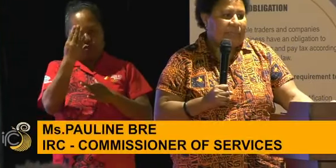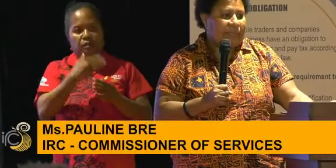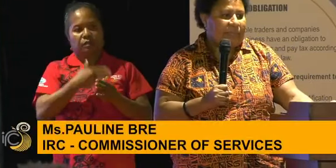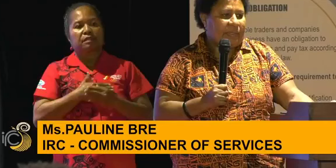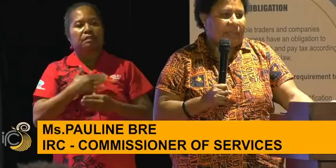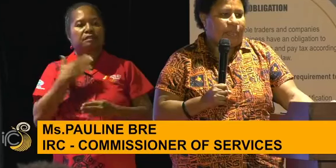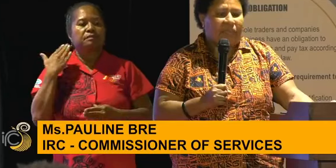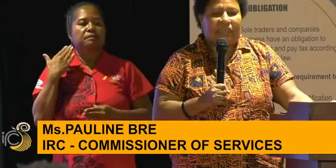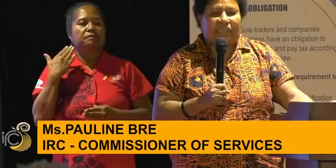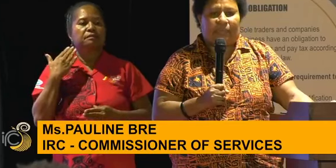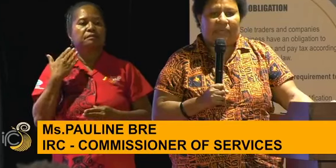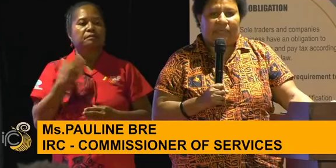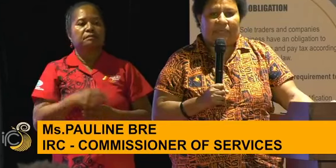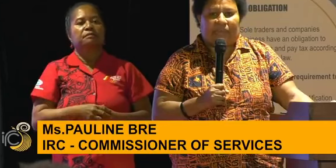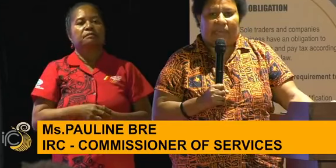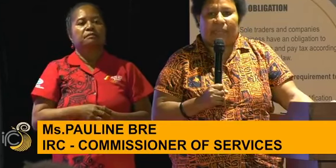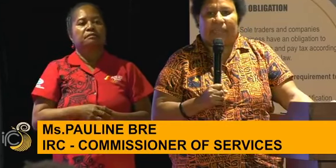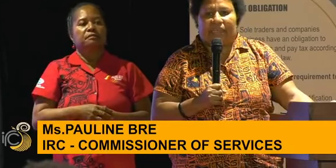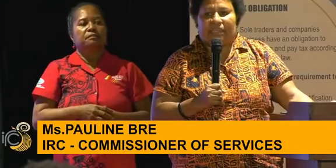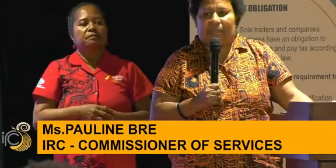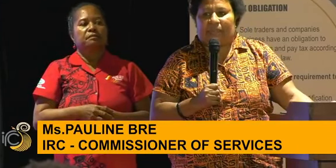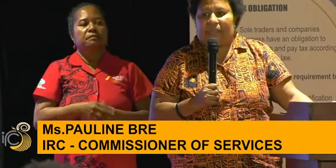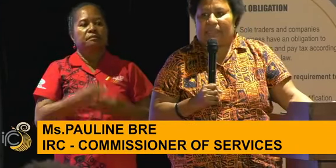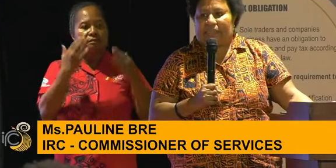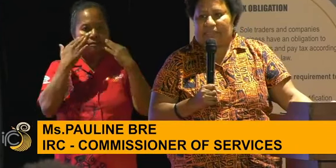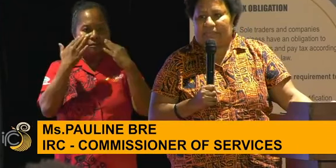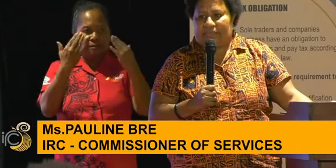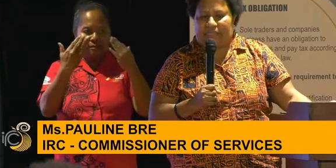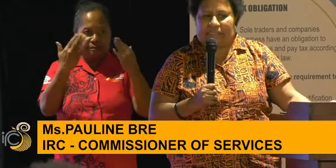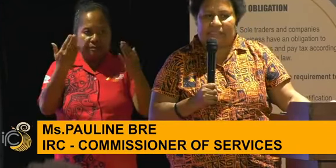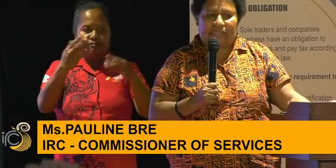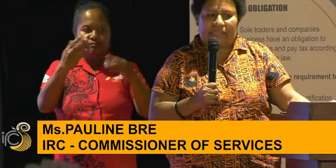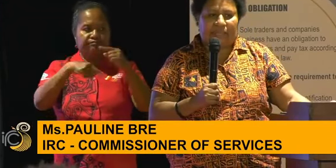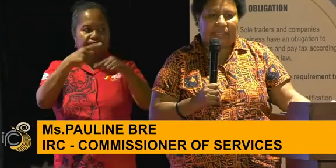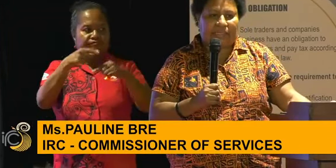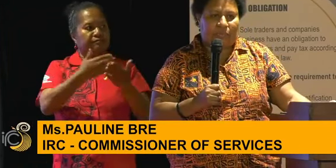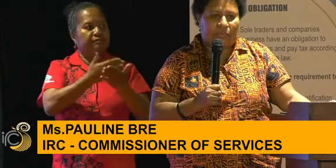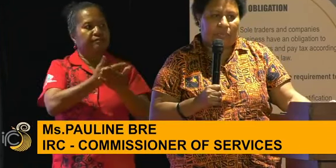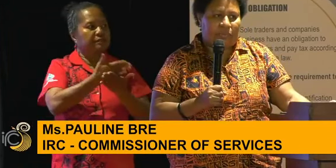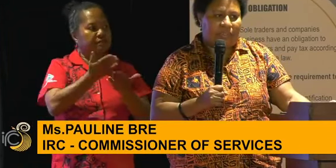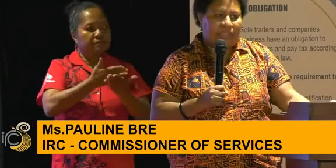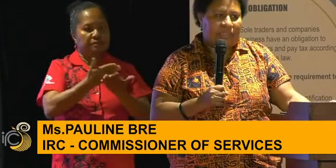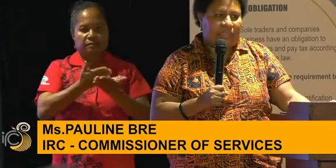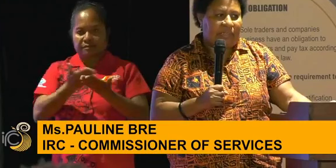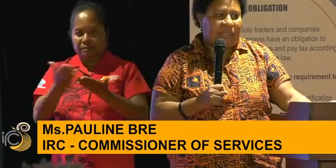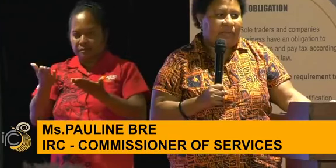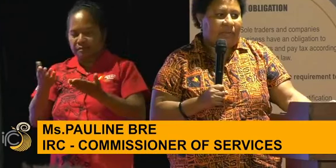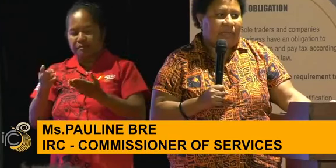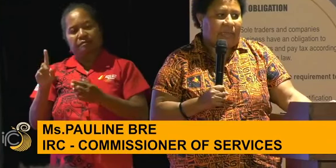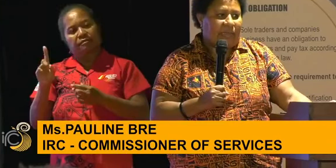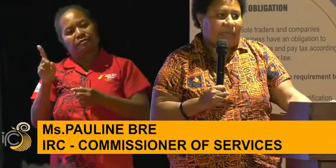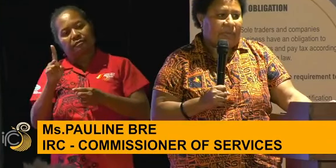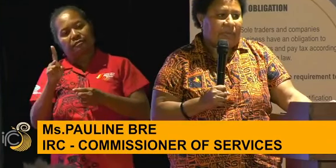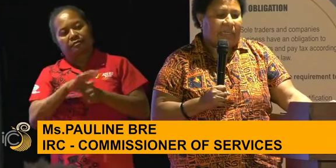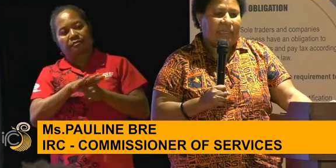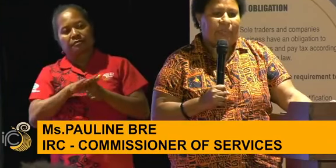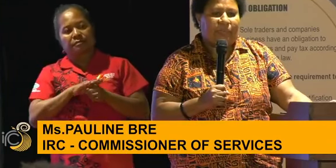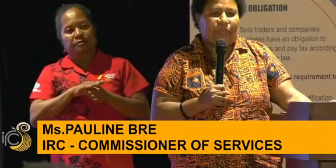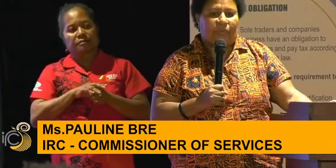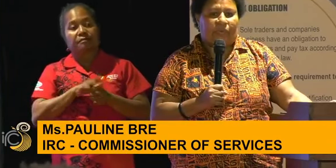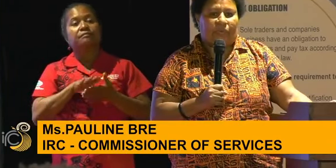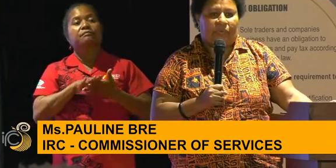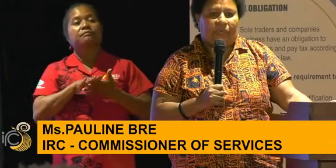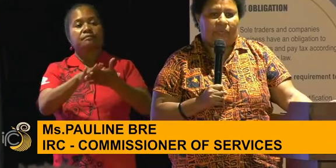and providing a bit of awareness about their services and what they do so that all can